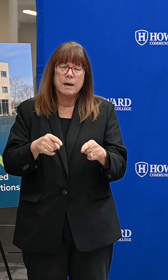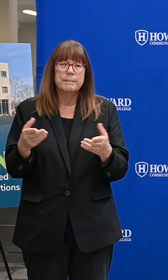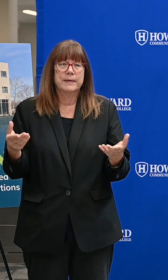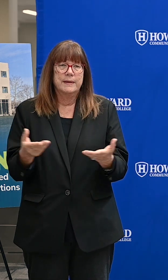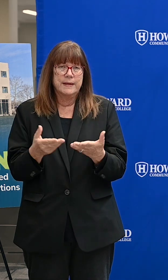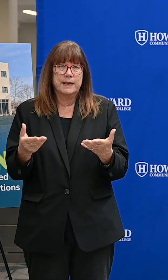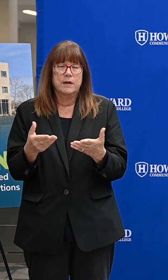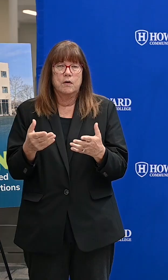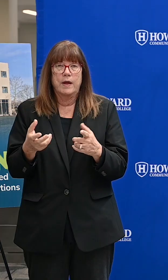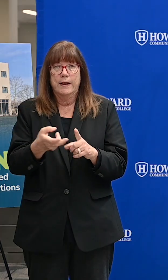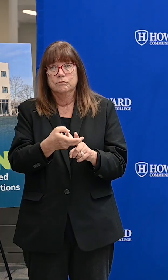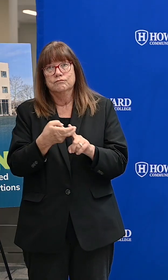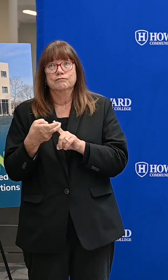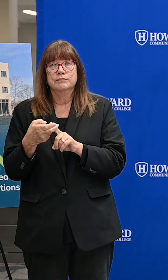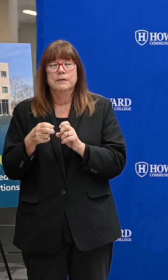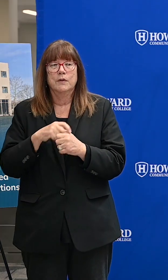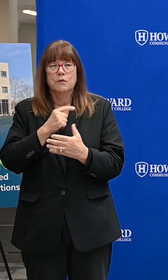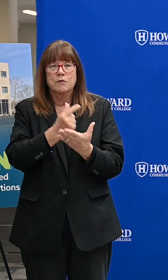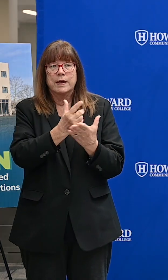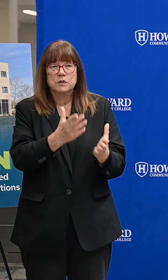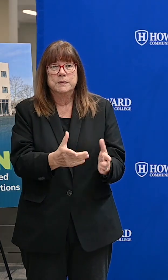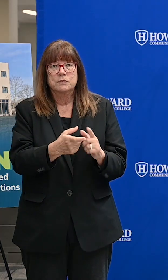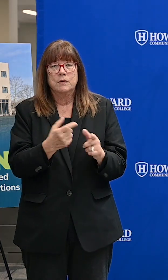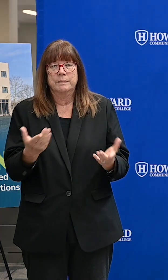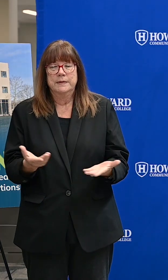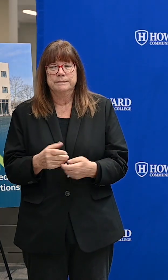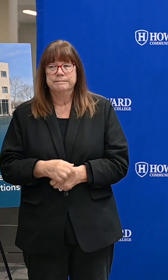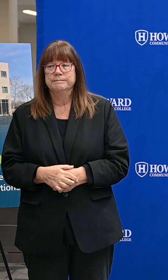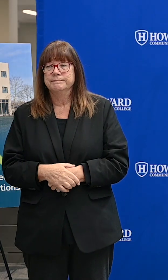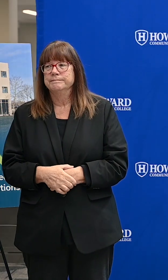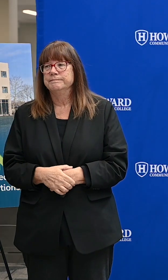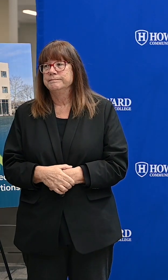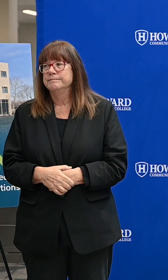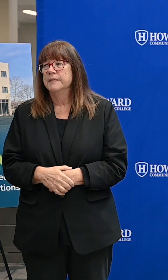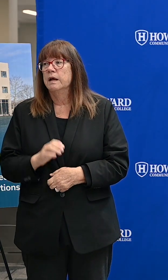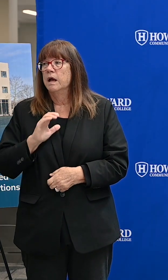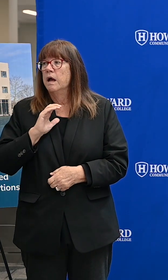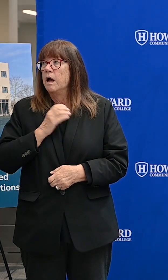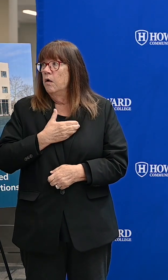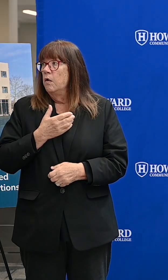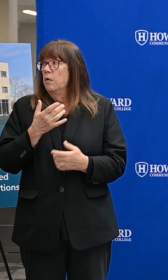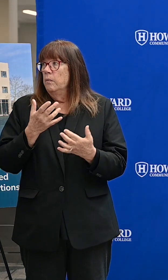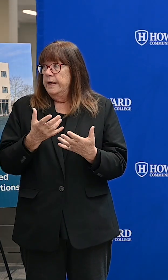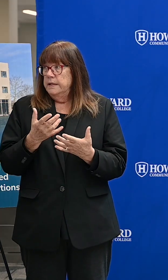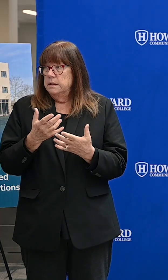harvest these graduates from this center. Our wait